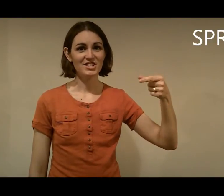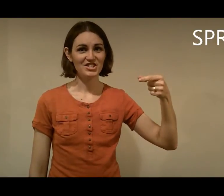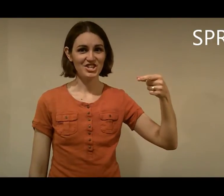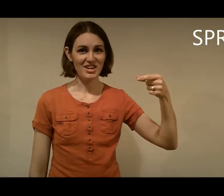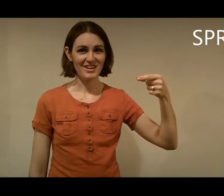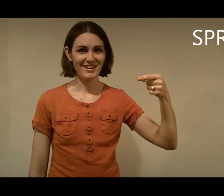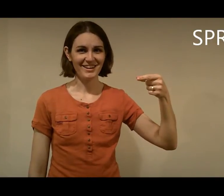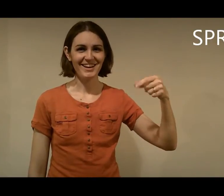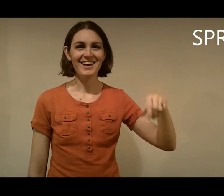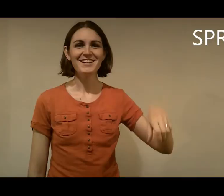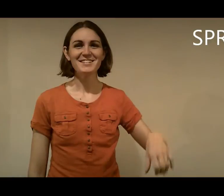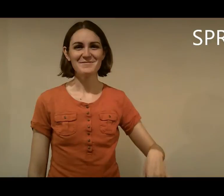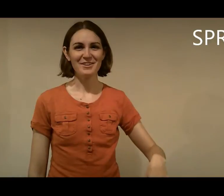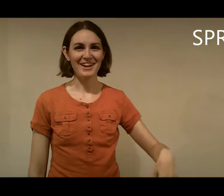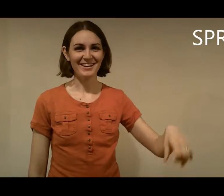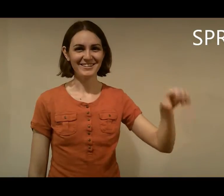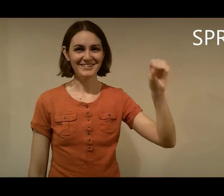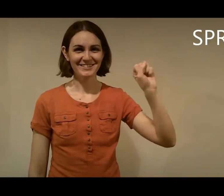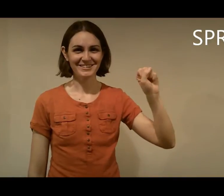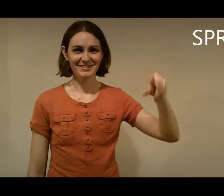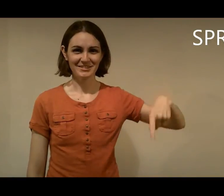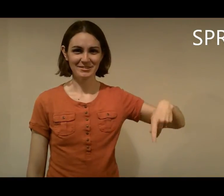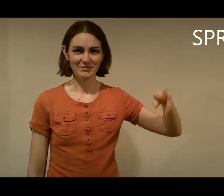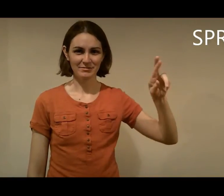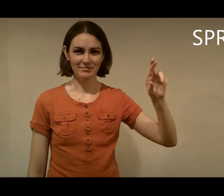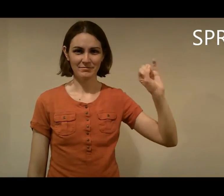S-P-R-I-N-G. Spring.